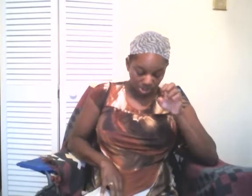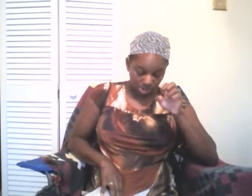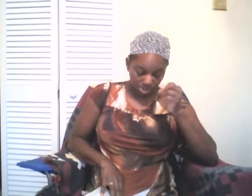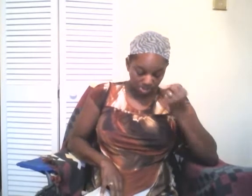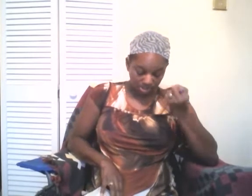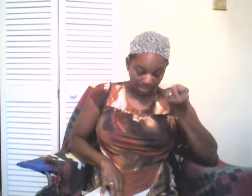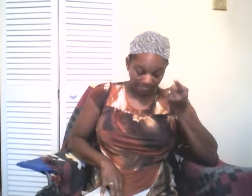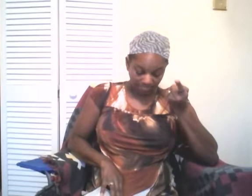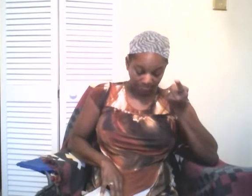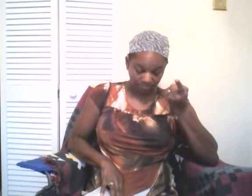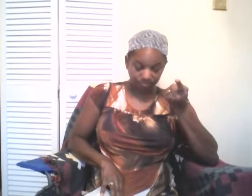verse 11.